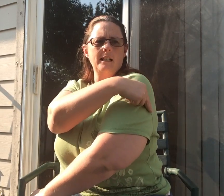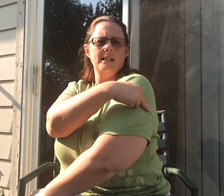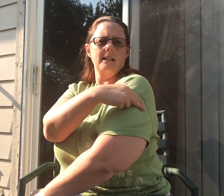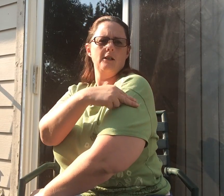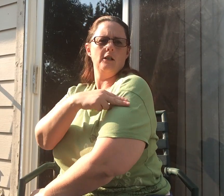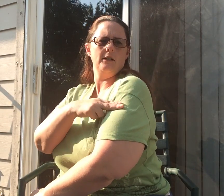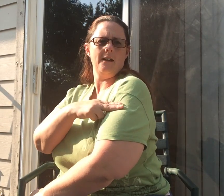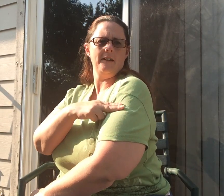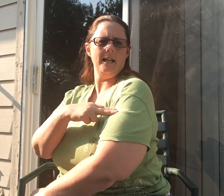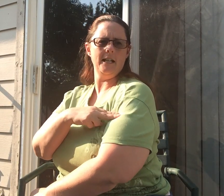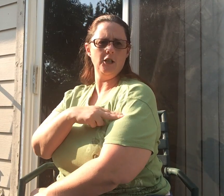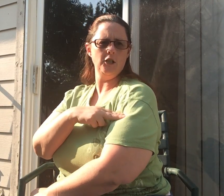It's going to have an H